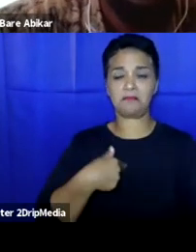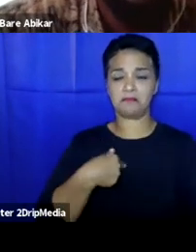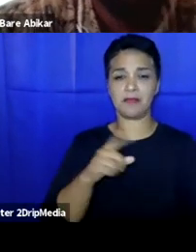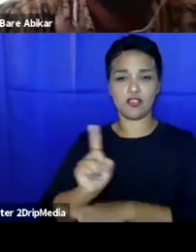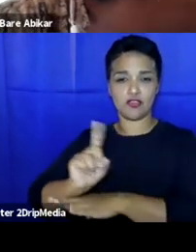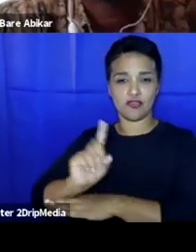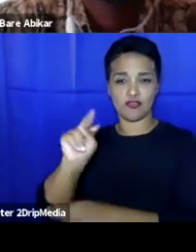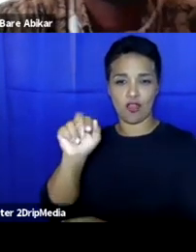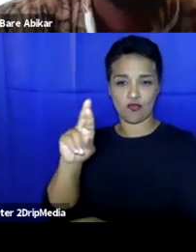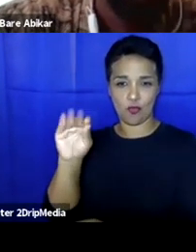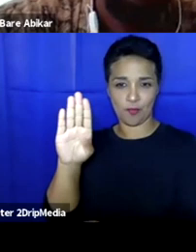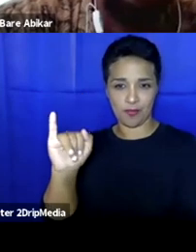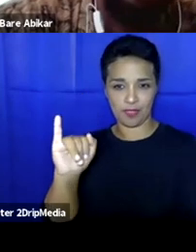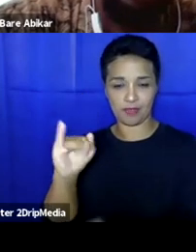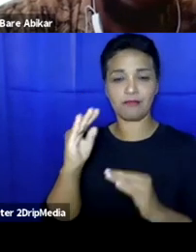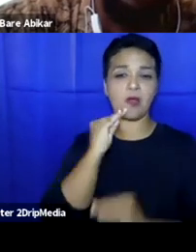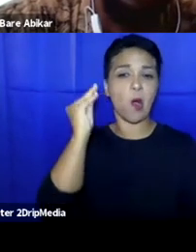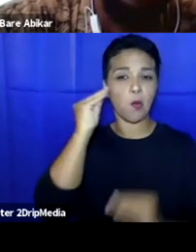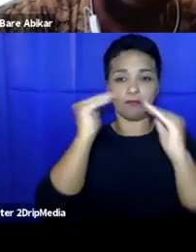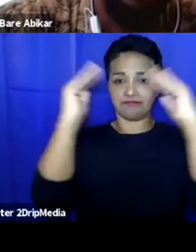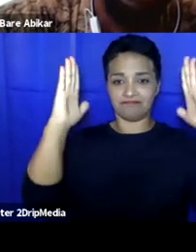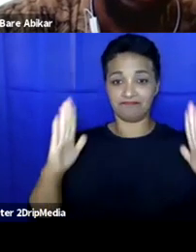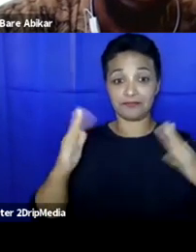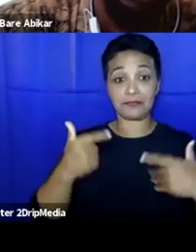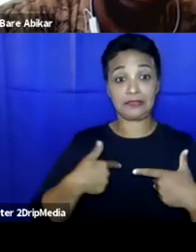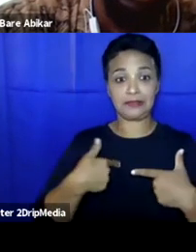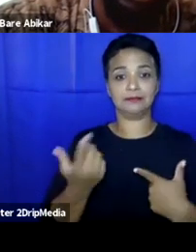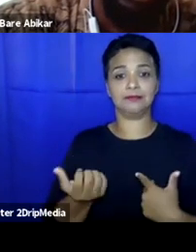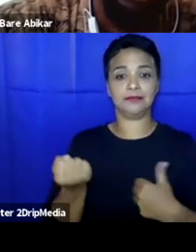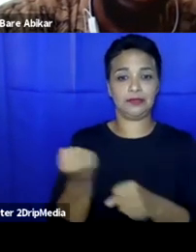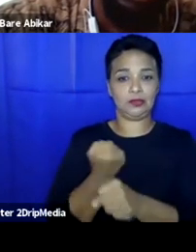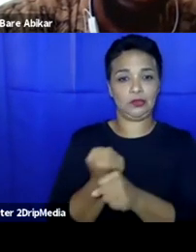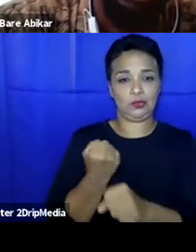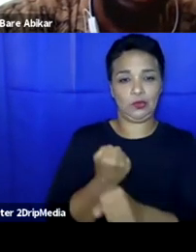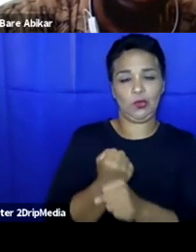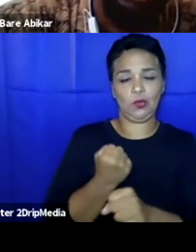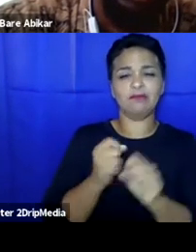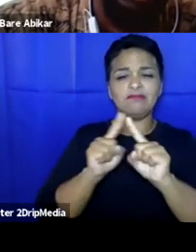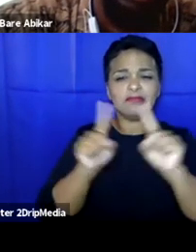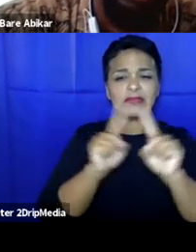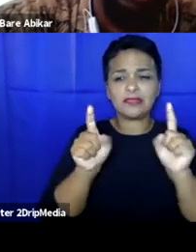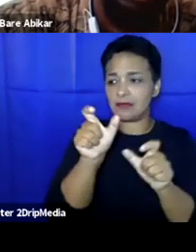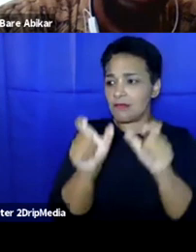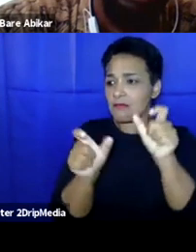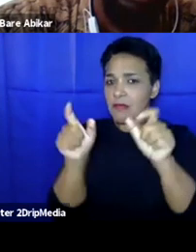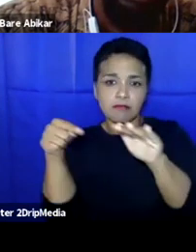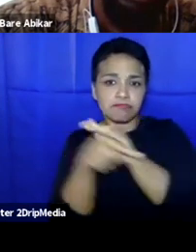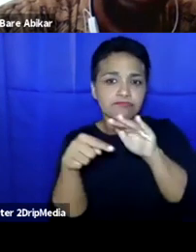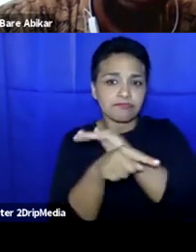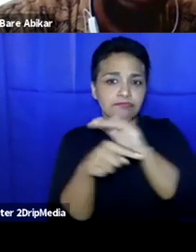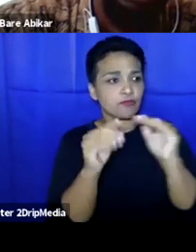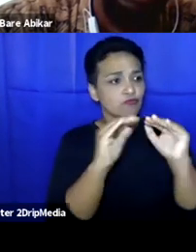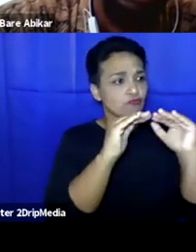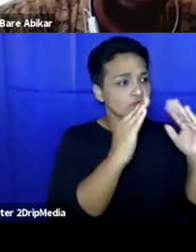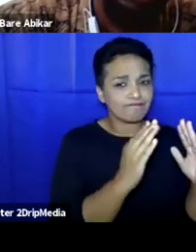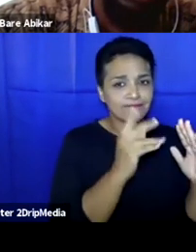when they were doing resettlement for the whole of Kenya and working out where various refugees could go around the world. And